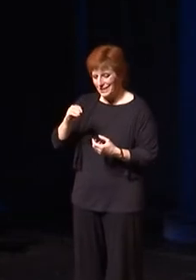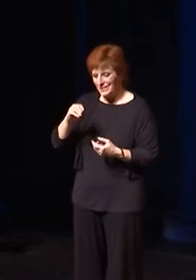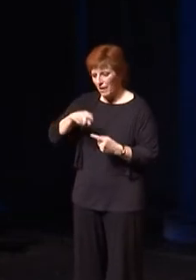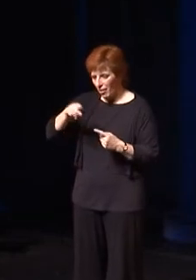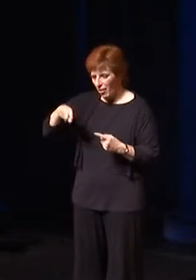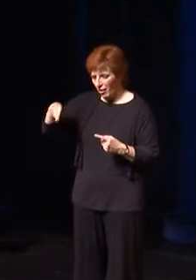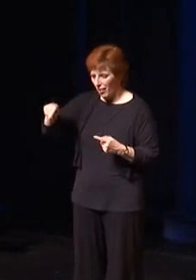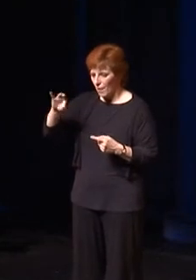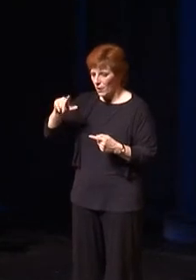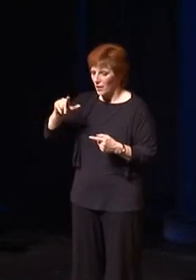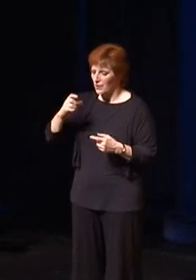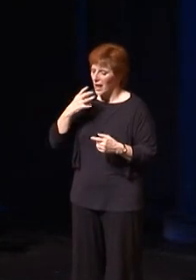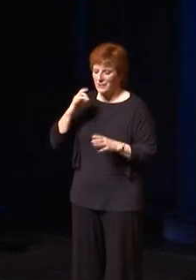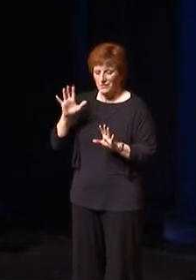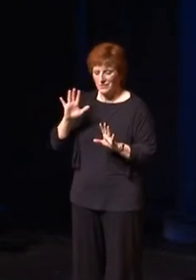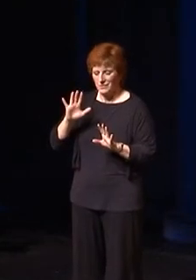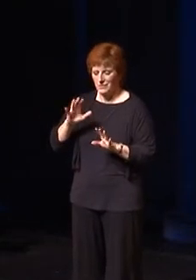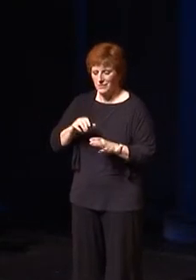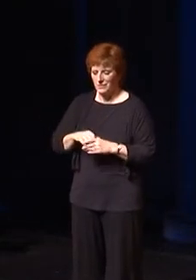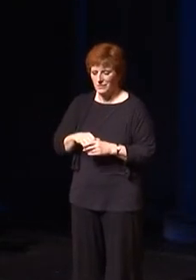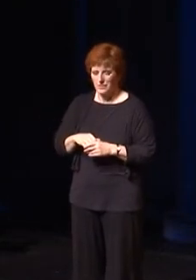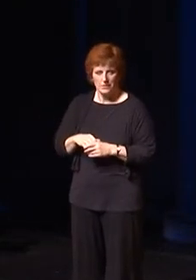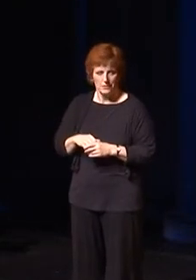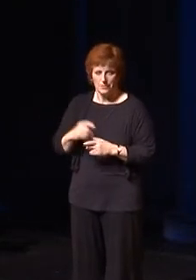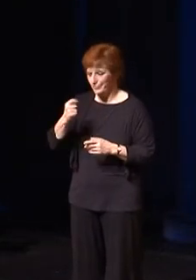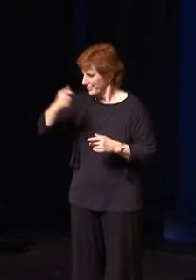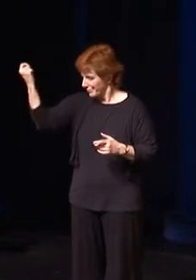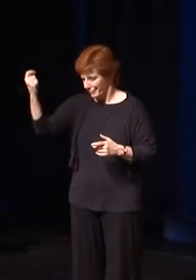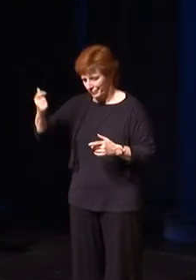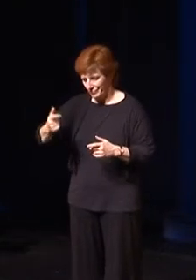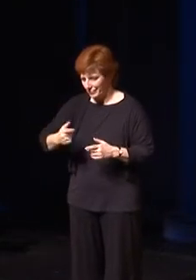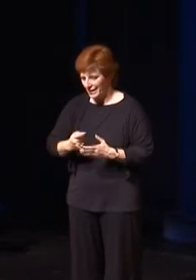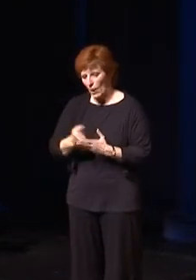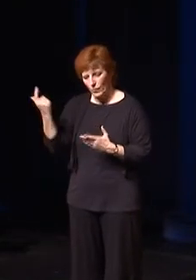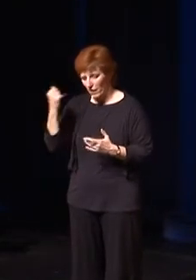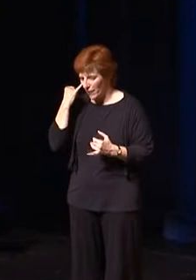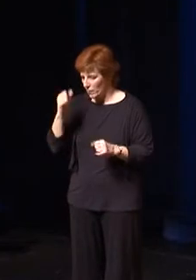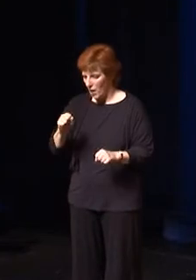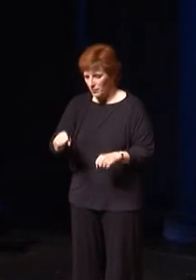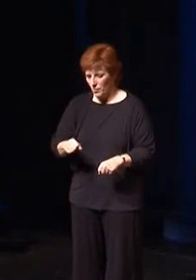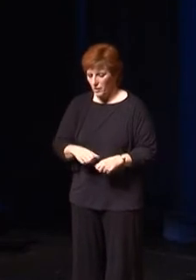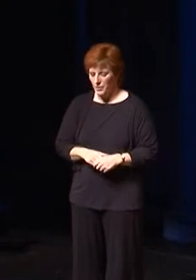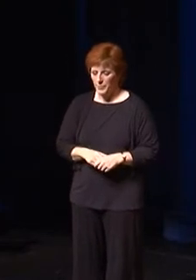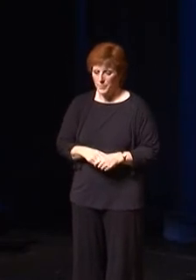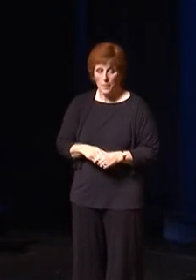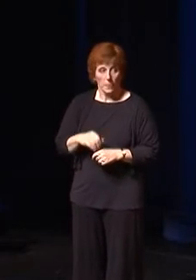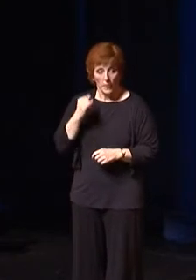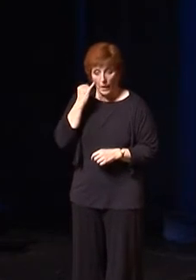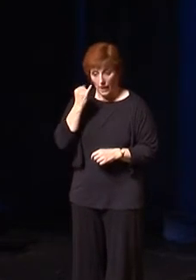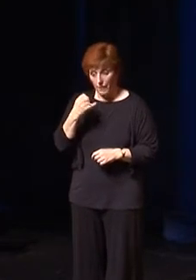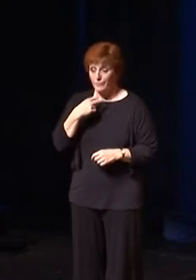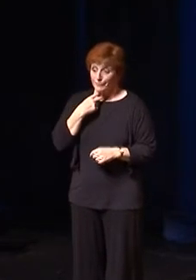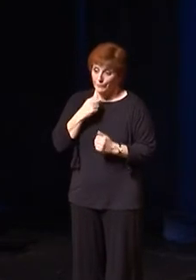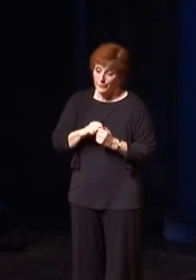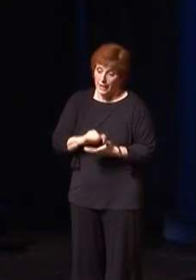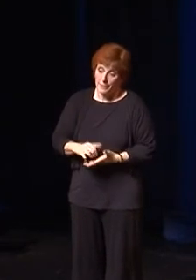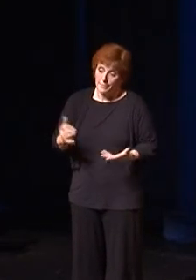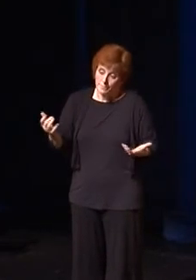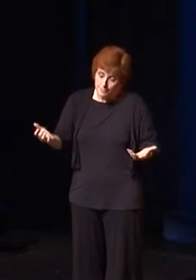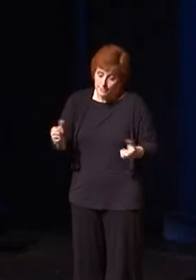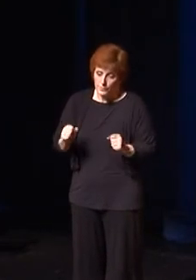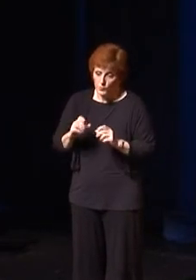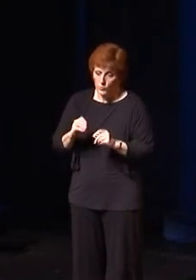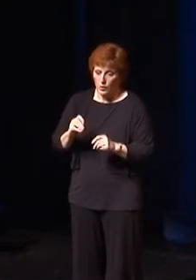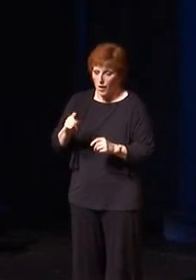electricity fluorescent lights. That's the thing that I'd want to get rid of, if possible. And if you're stuck with that, then you can